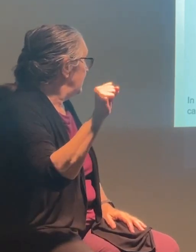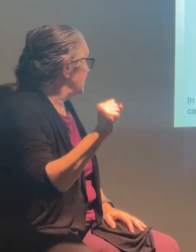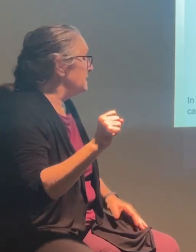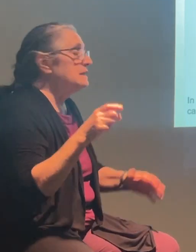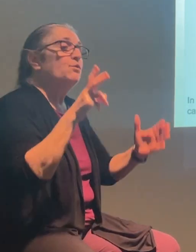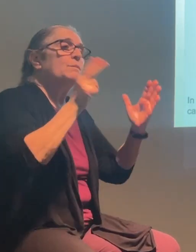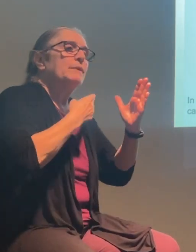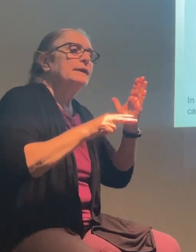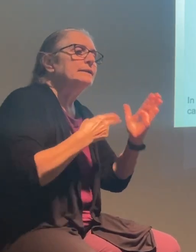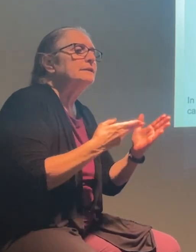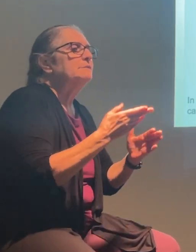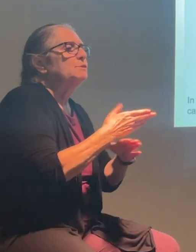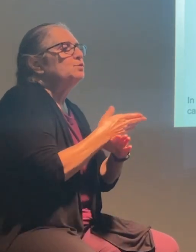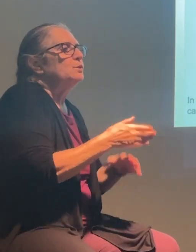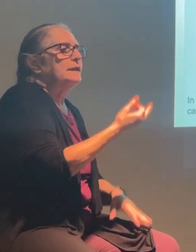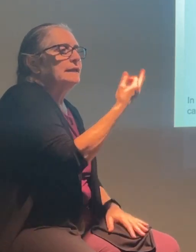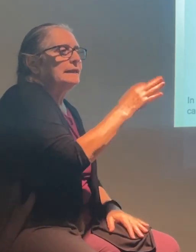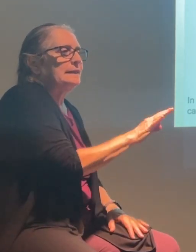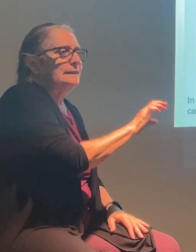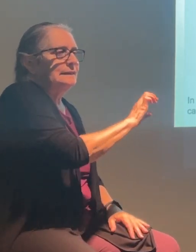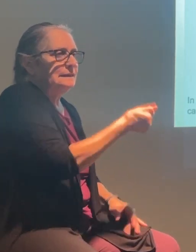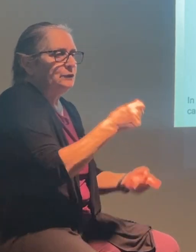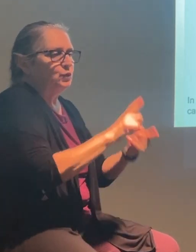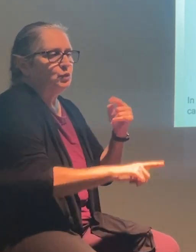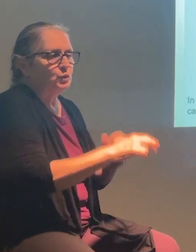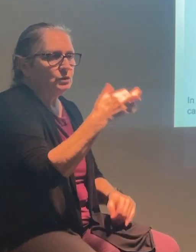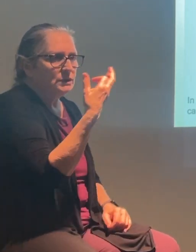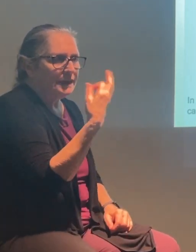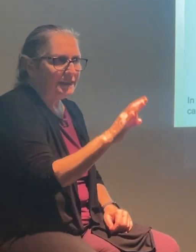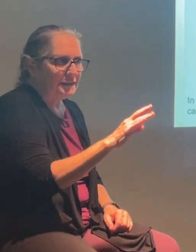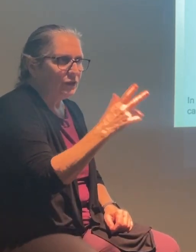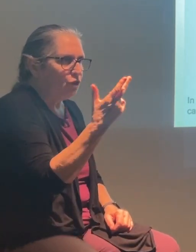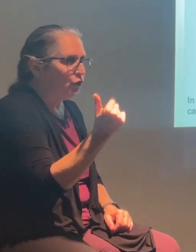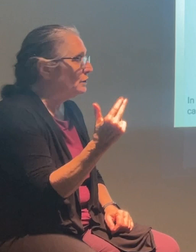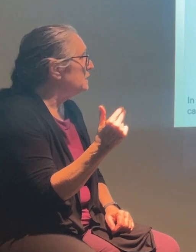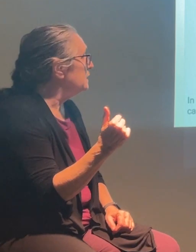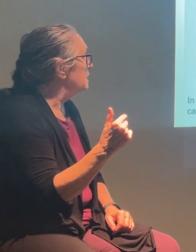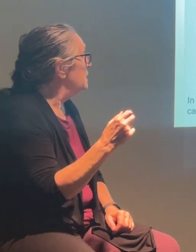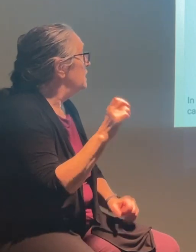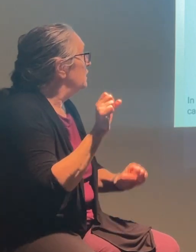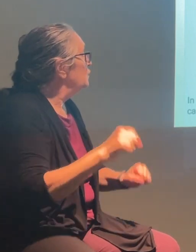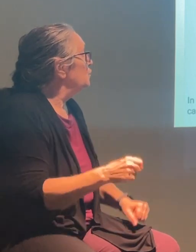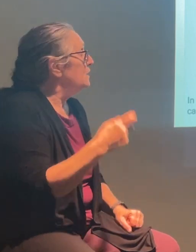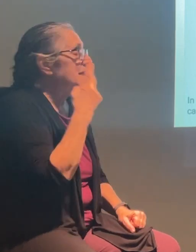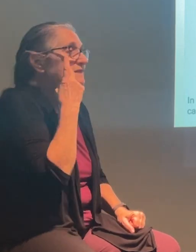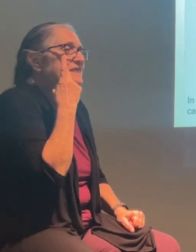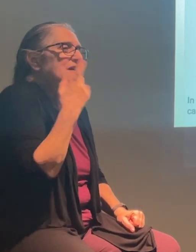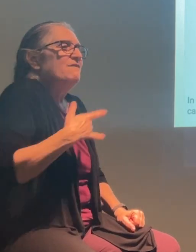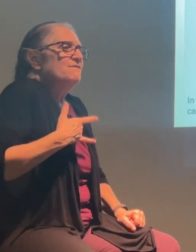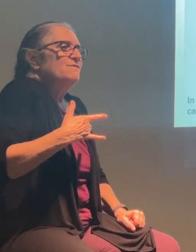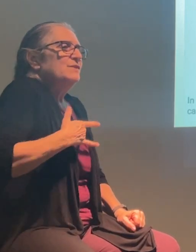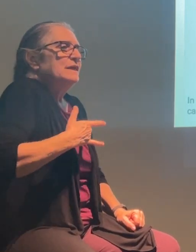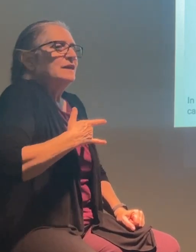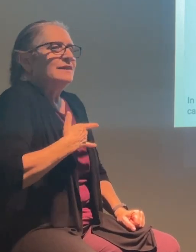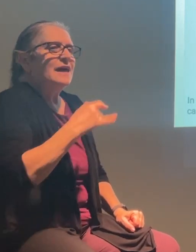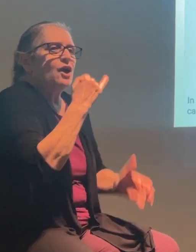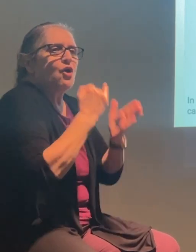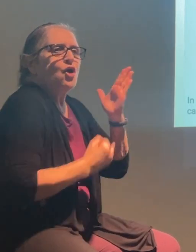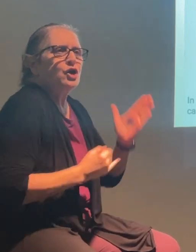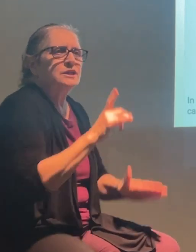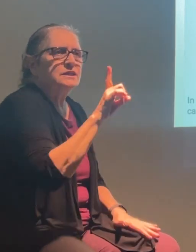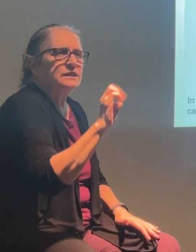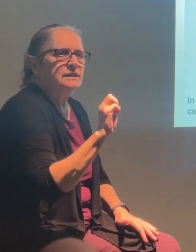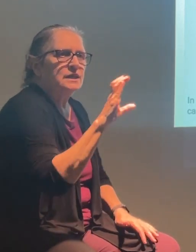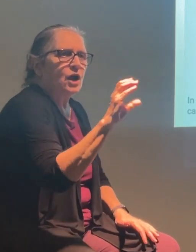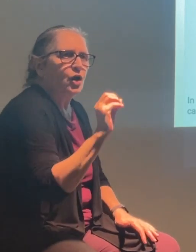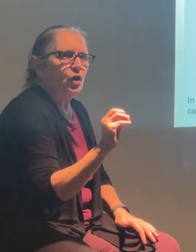between 1910 to 1913. You already can feel a very strong Art Deco feel to it.